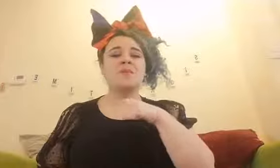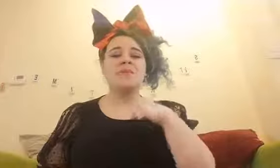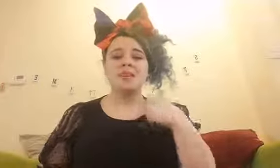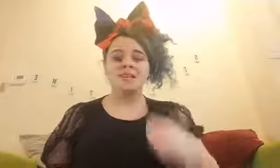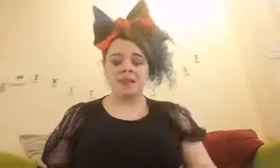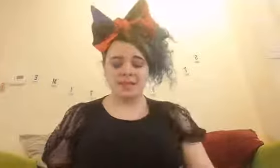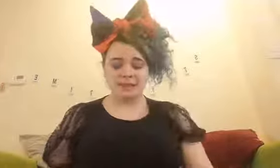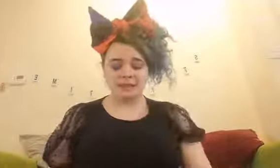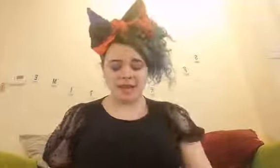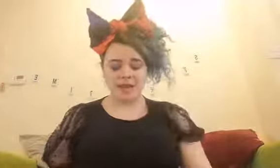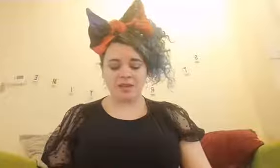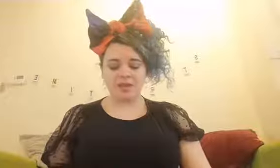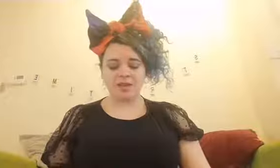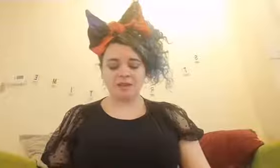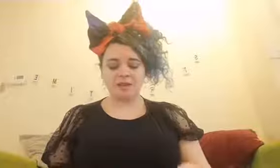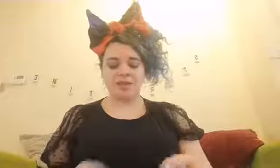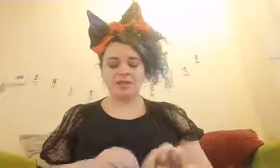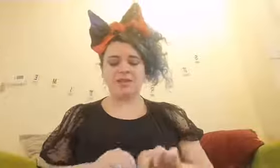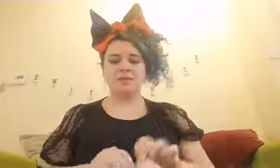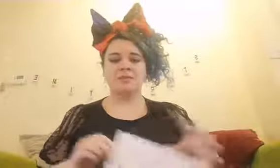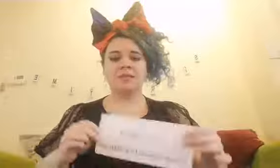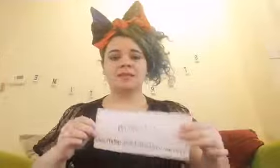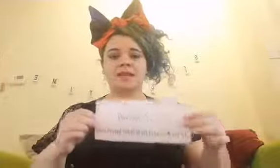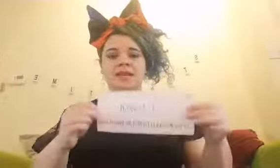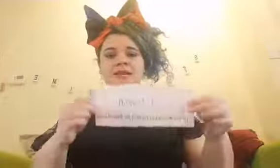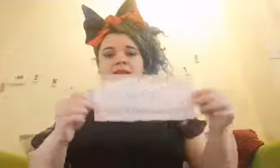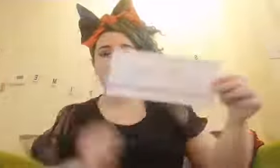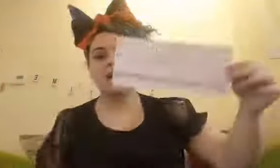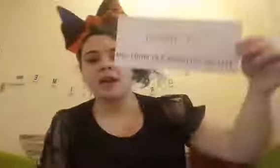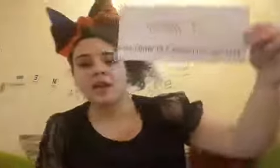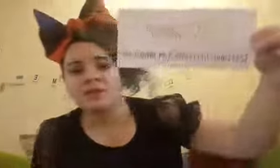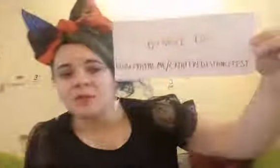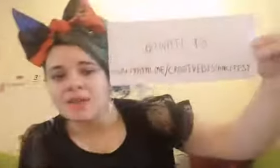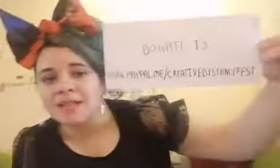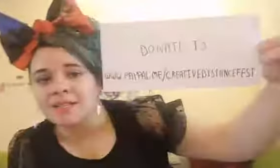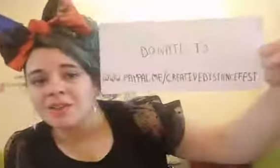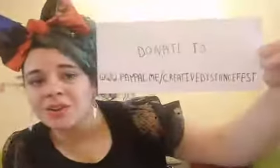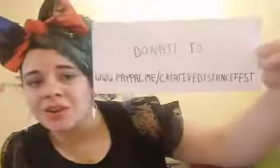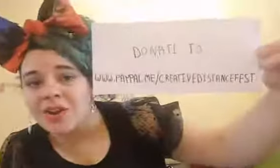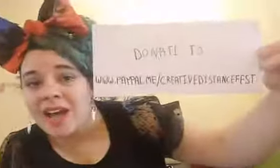really nice. The donate button is, if you donate to